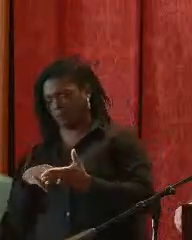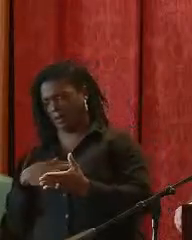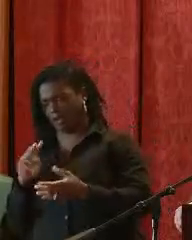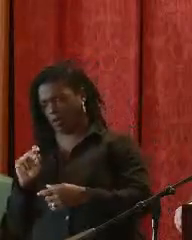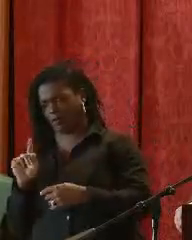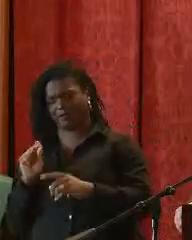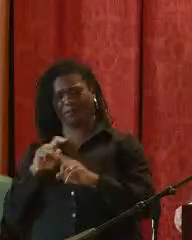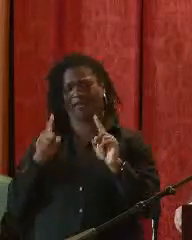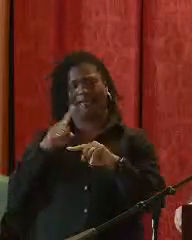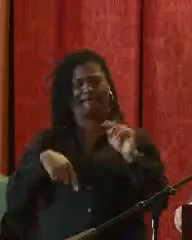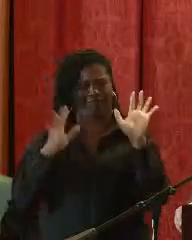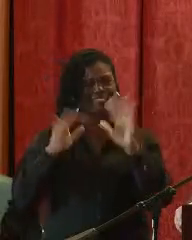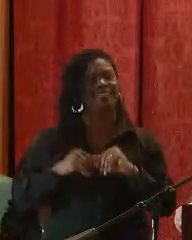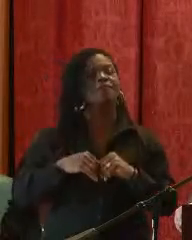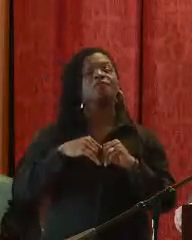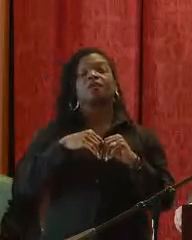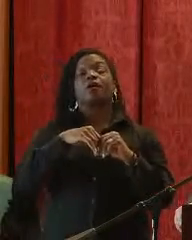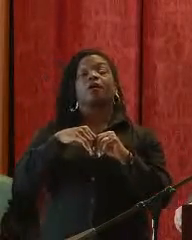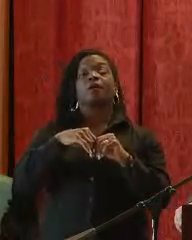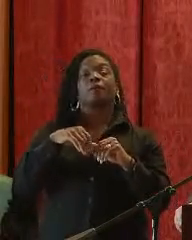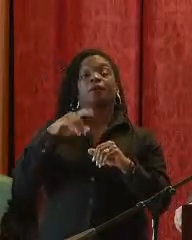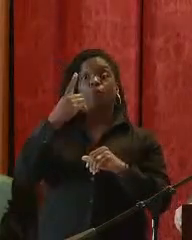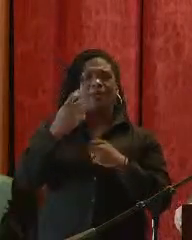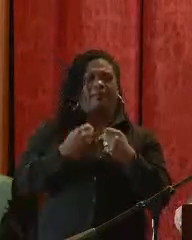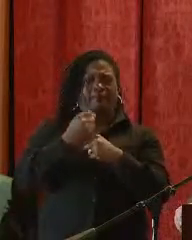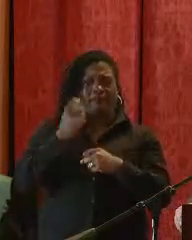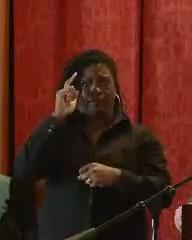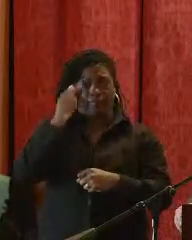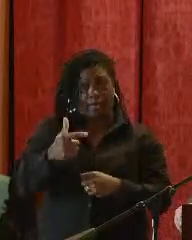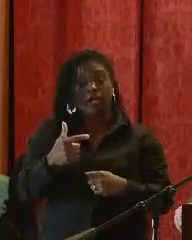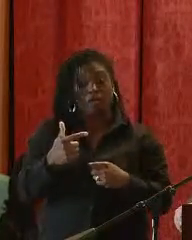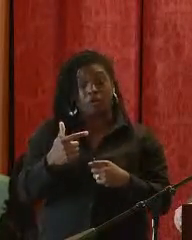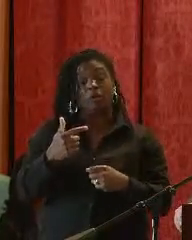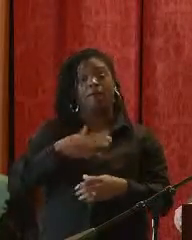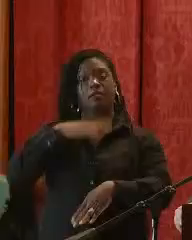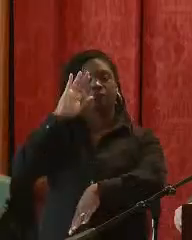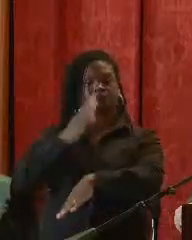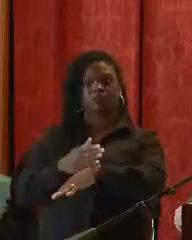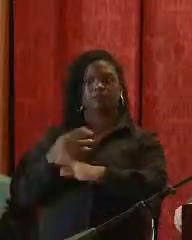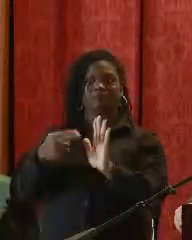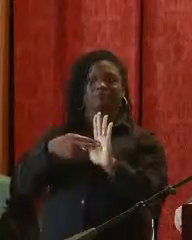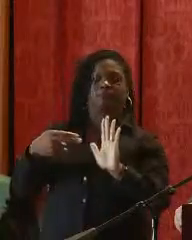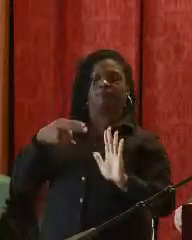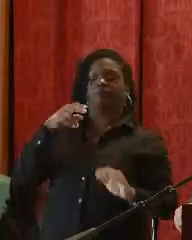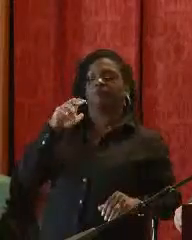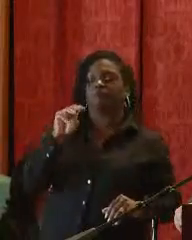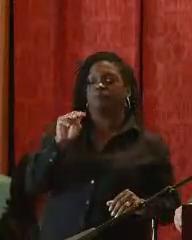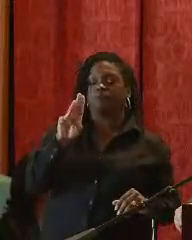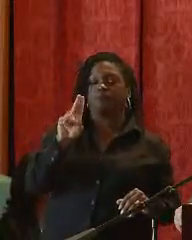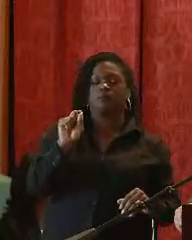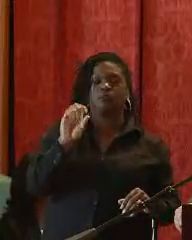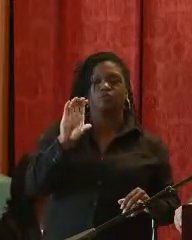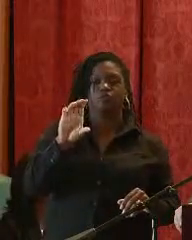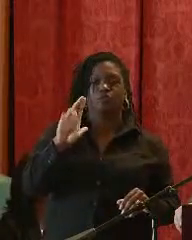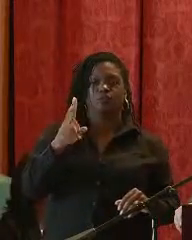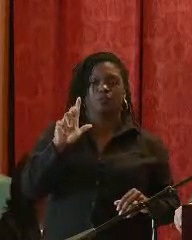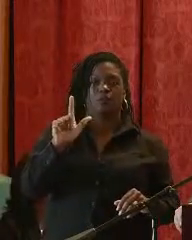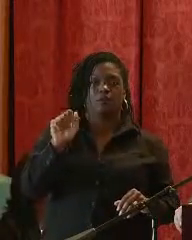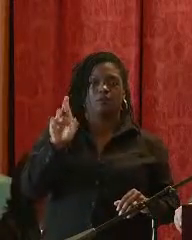So we're doing that, and a year later, we were told that he had muscular dystrophy and he had months to live. You can